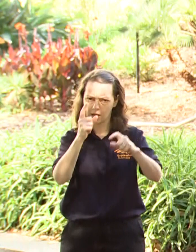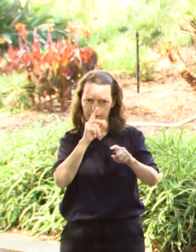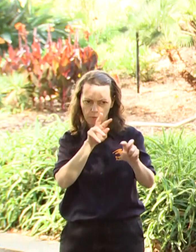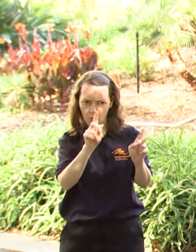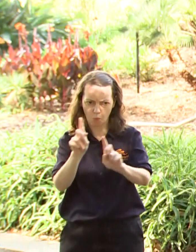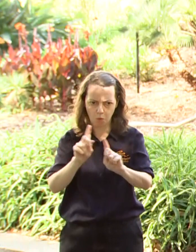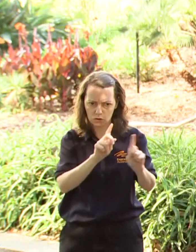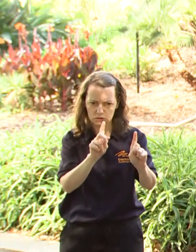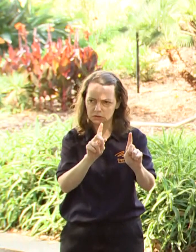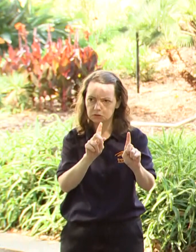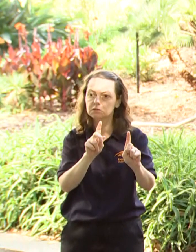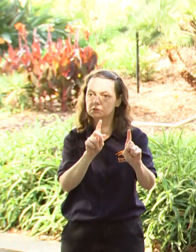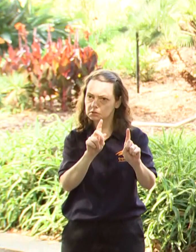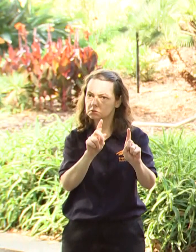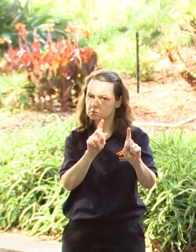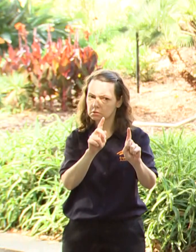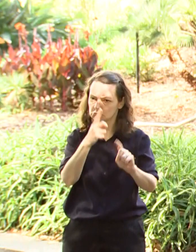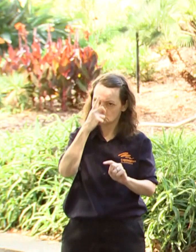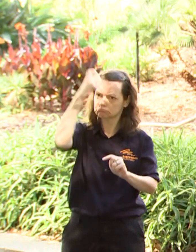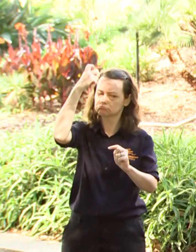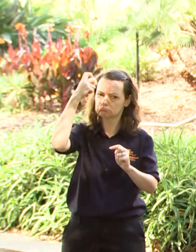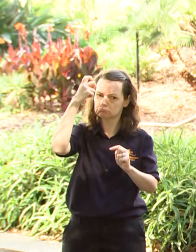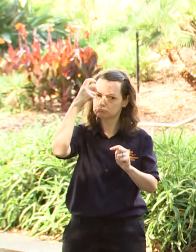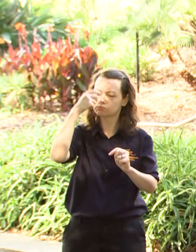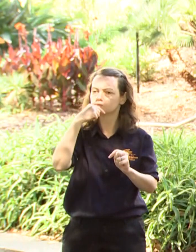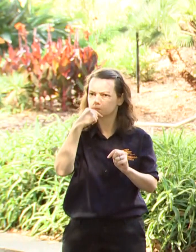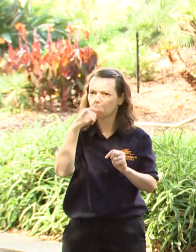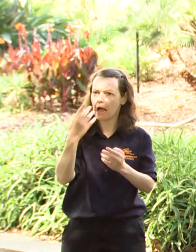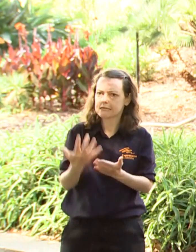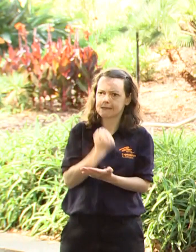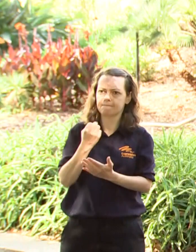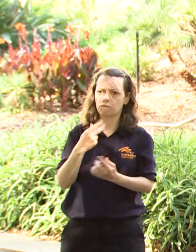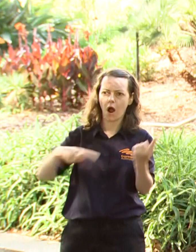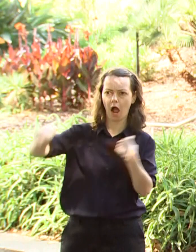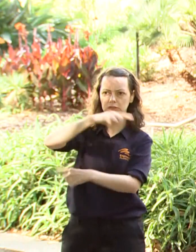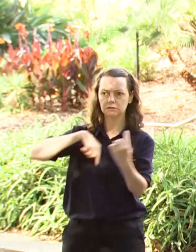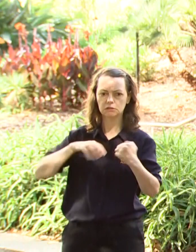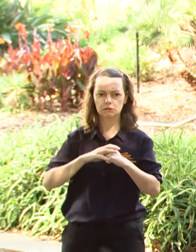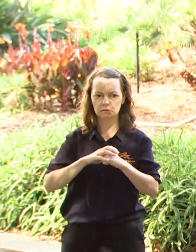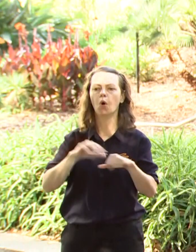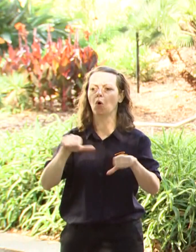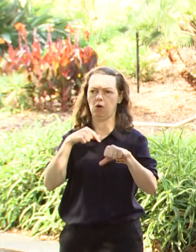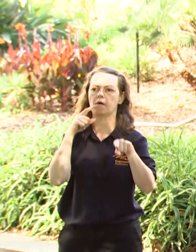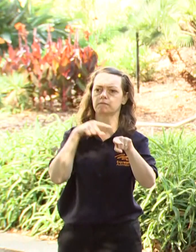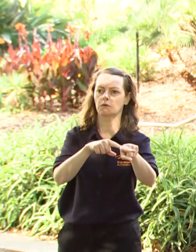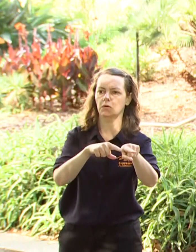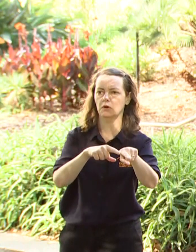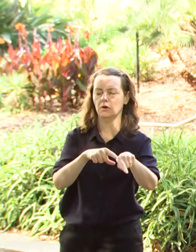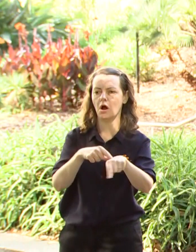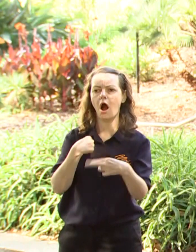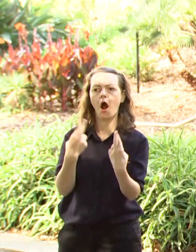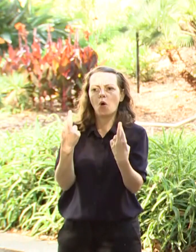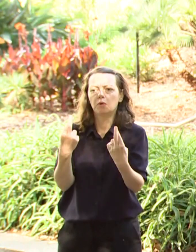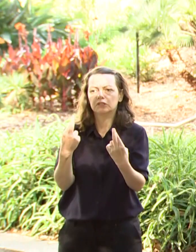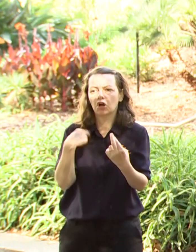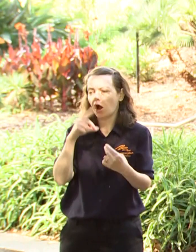other, ours and theirs, what do they come up with as a prudent and safe way forward, and I wish I could make those decisions